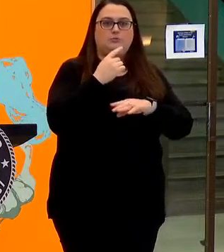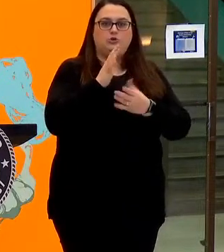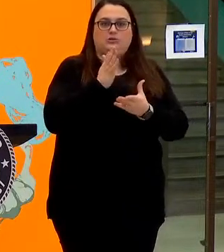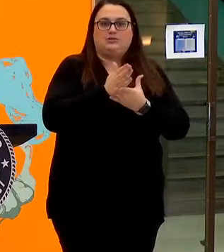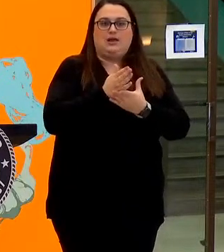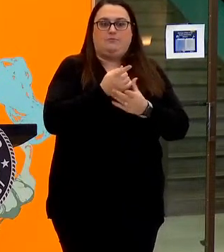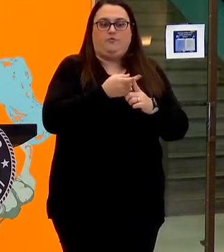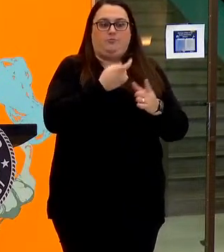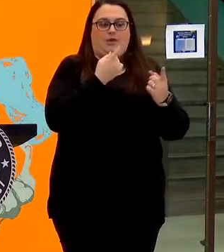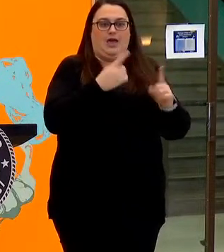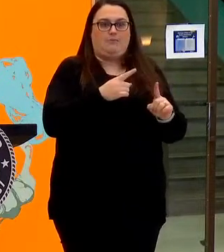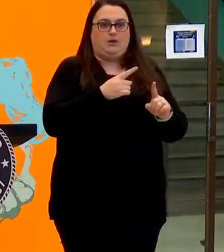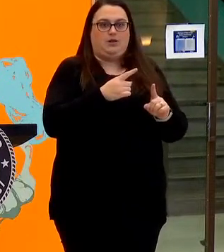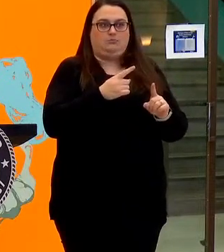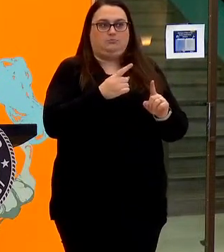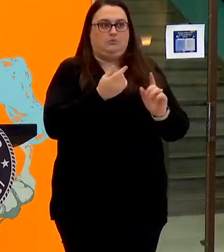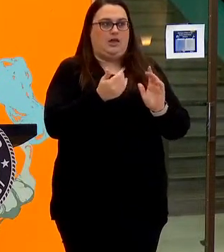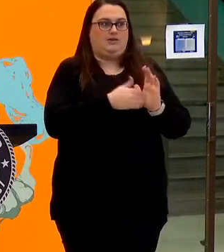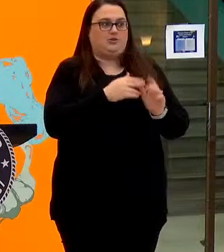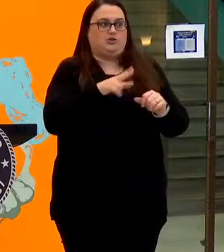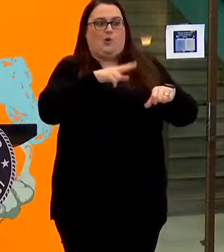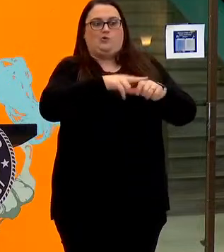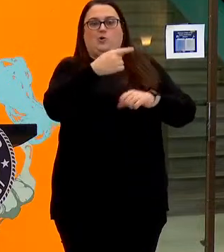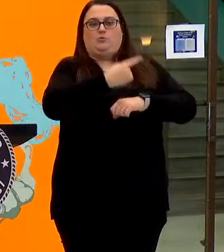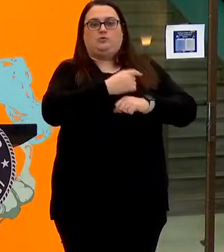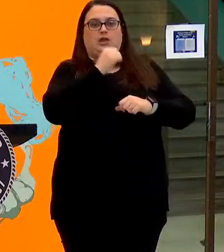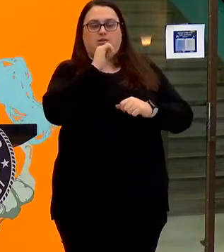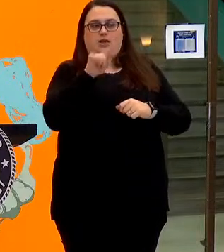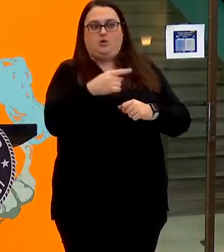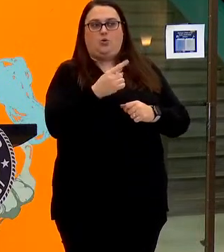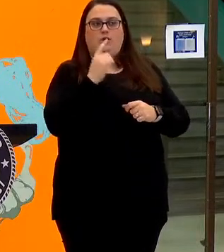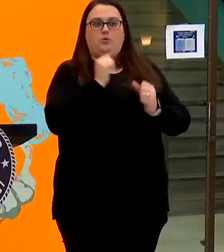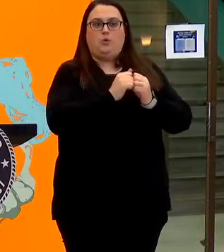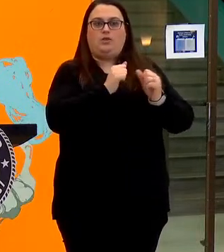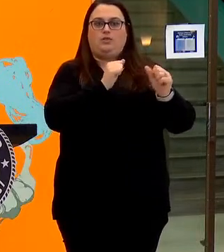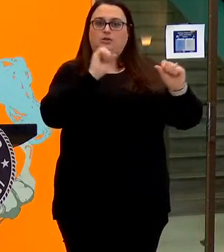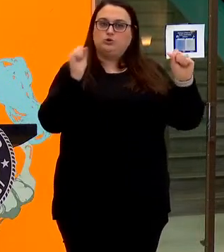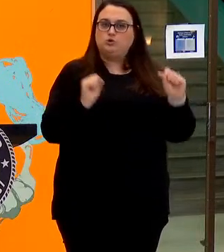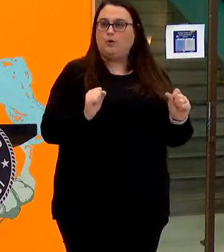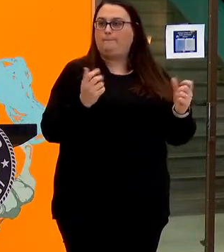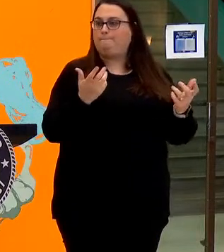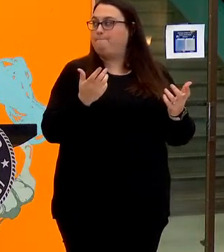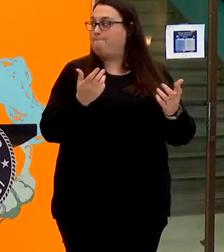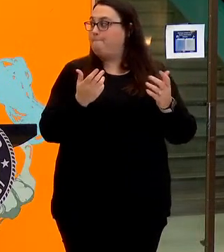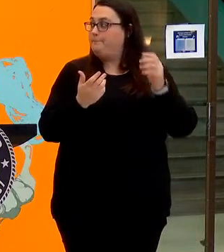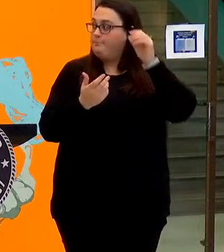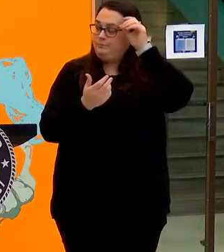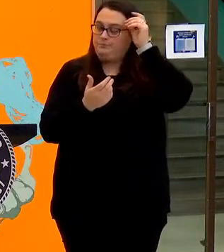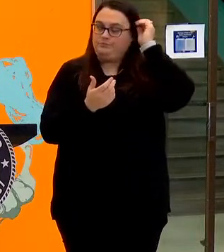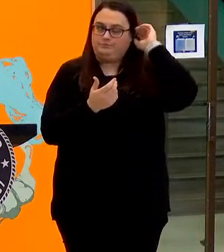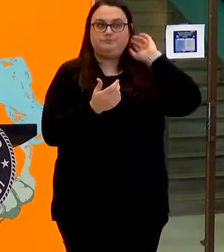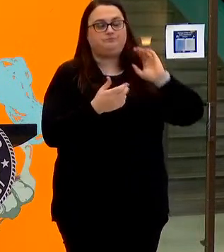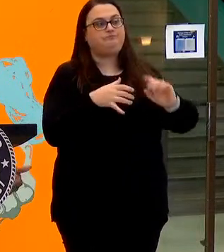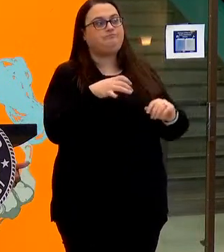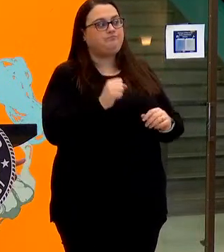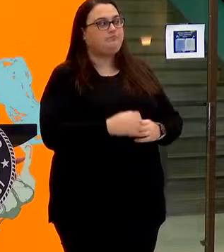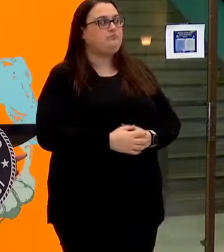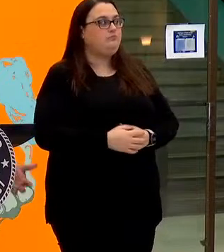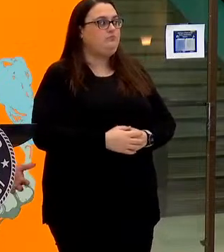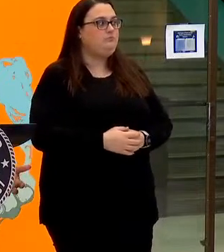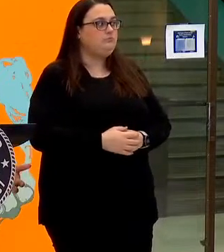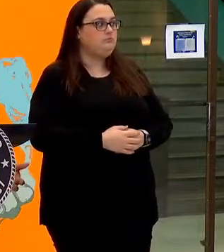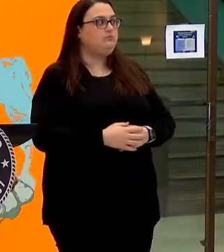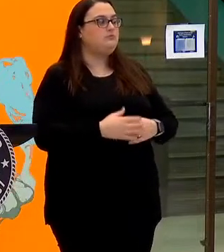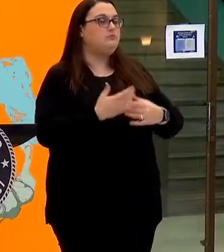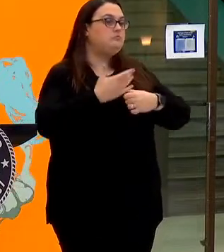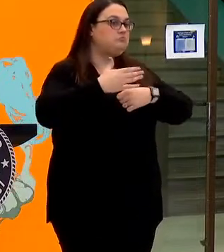stop this from happening just on a regular day, just to ward off from this without severe weather or any other factors like that? Yeah, the question is, I've